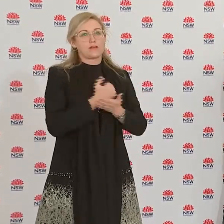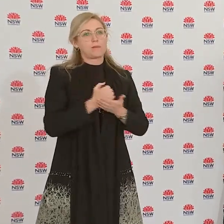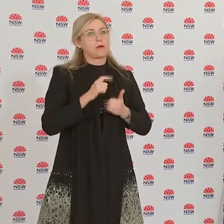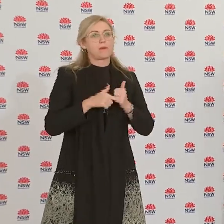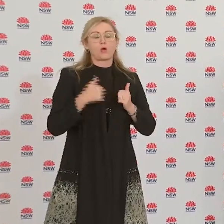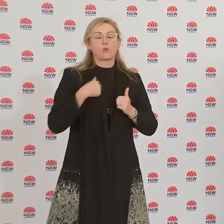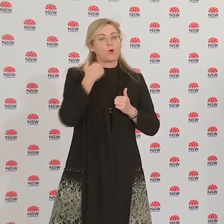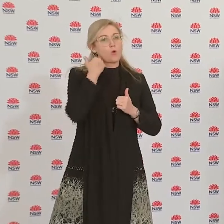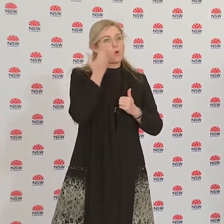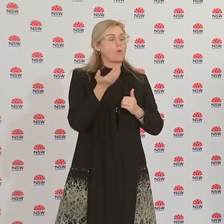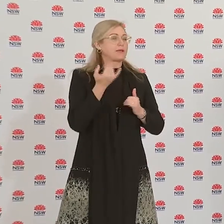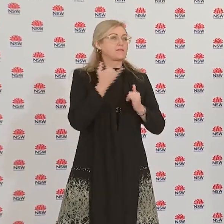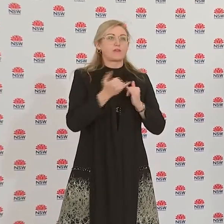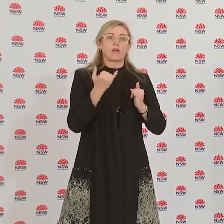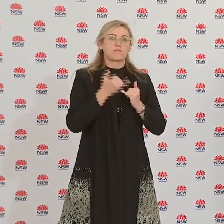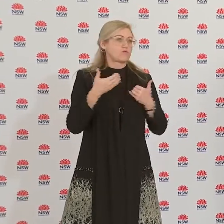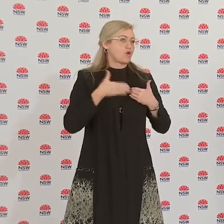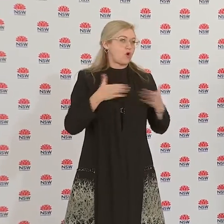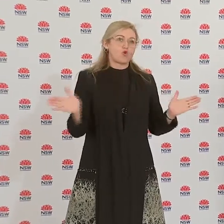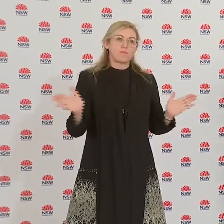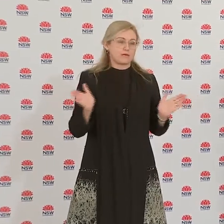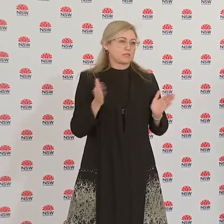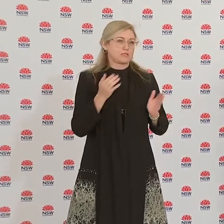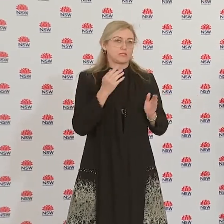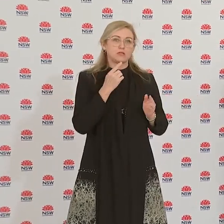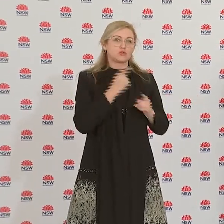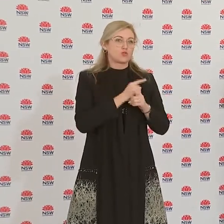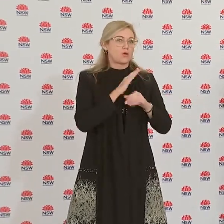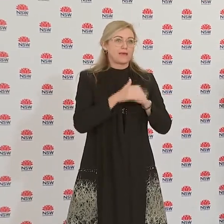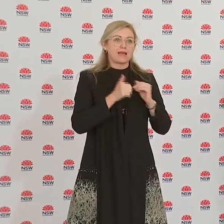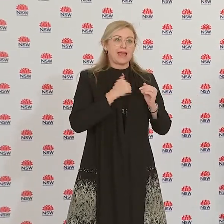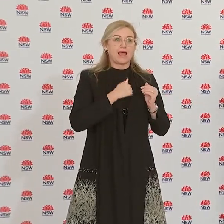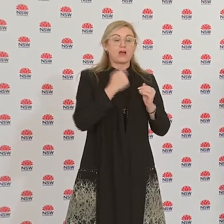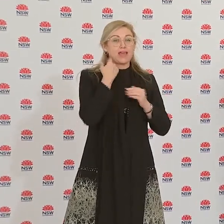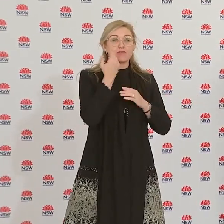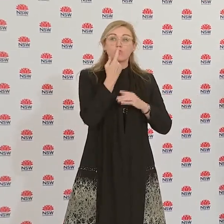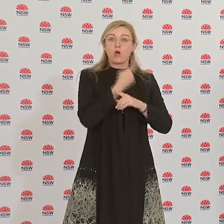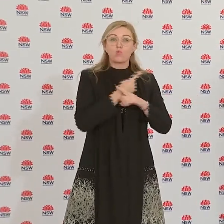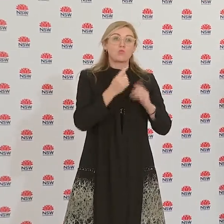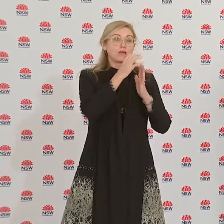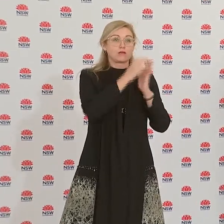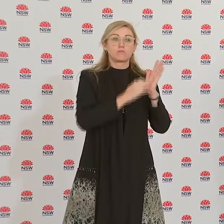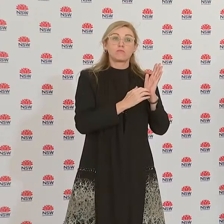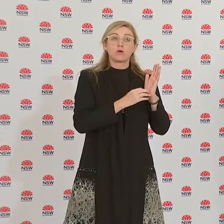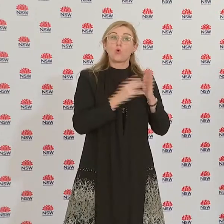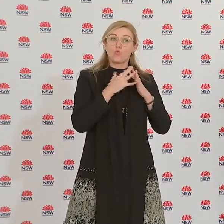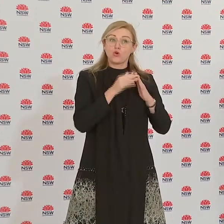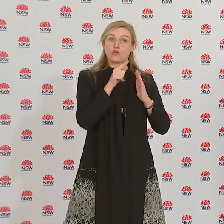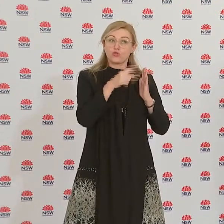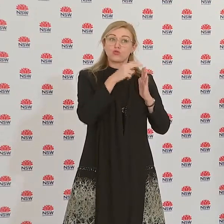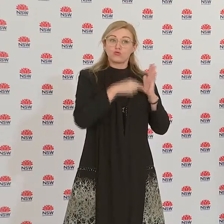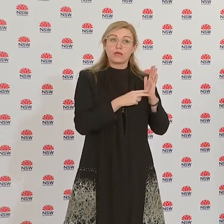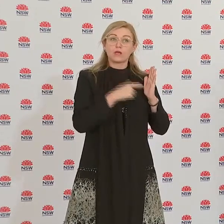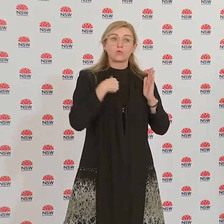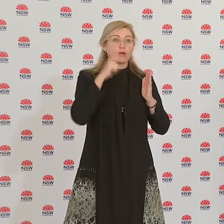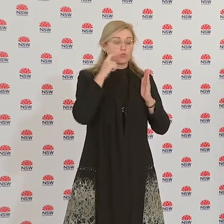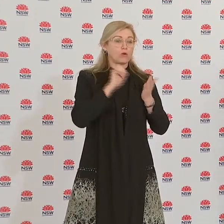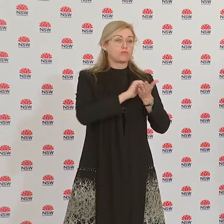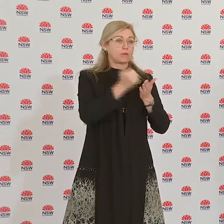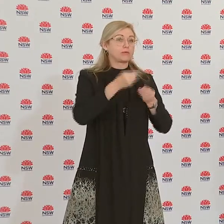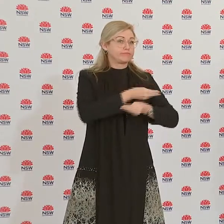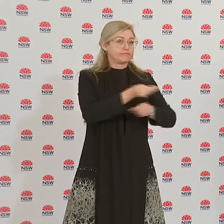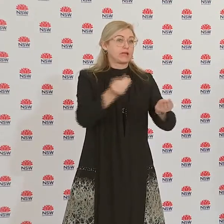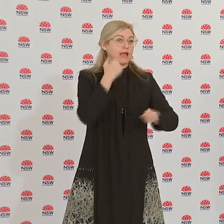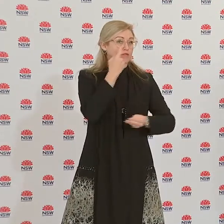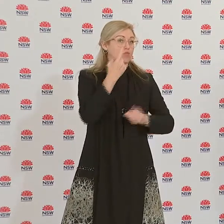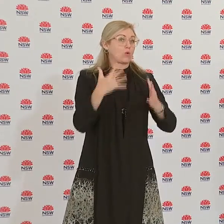transparent in our epidemiological report that we publish weekly. It's a good read. I'd encourage anyone to do so, and we're working hard to get it out. Dr. Chan, can